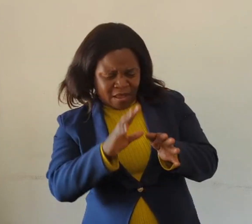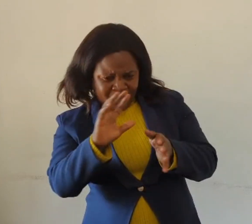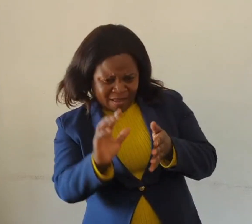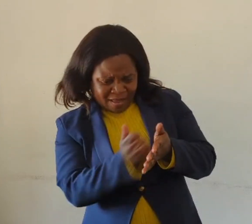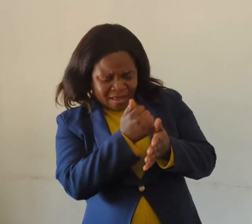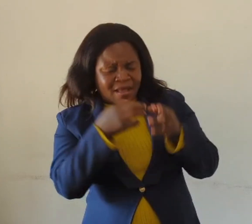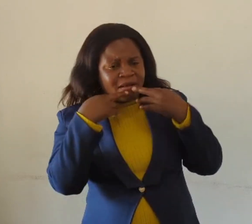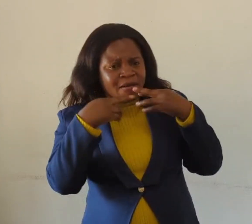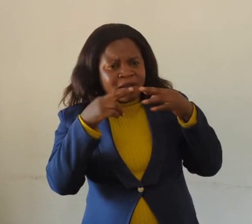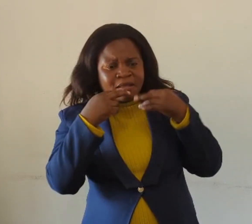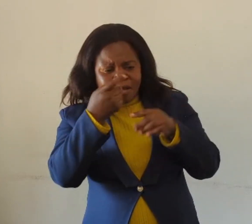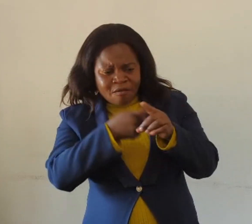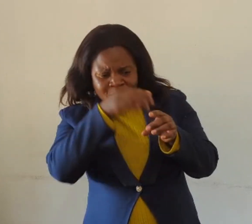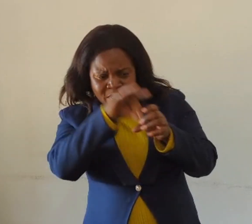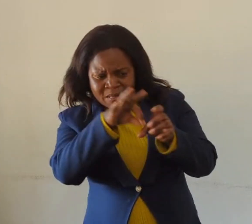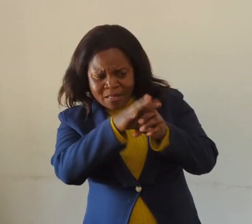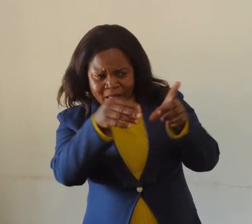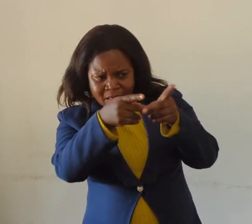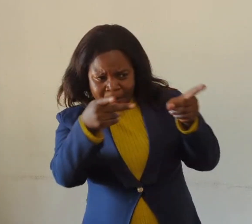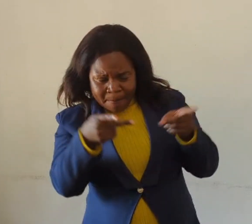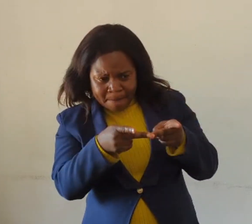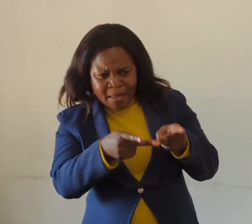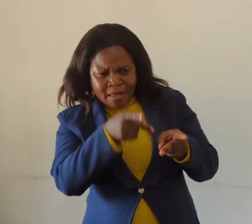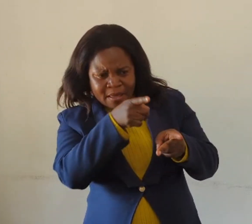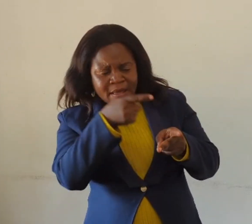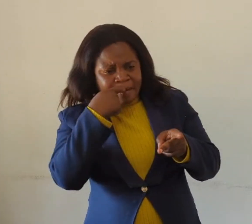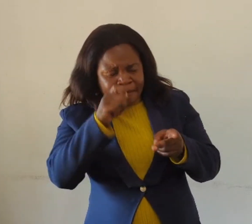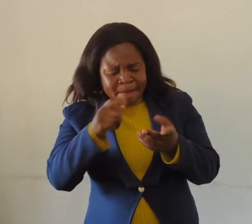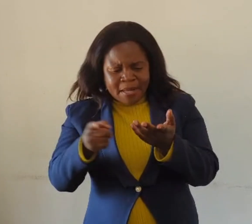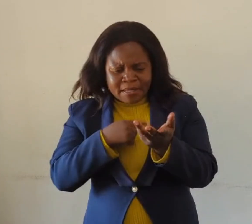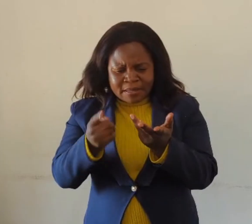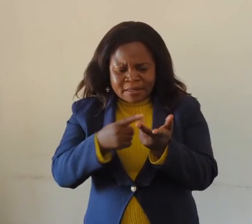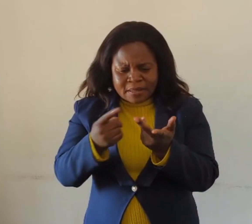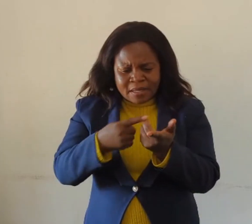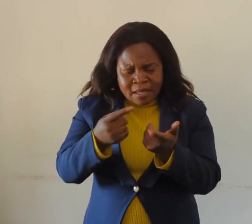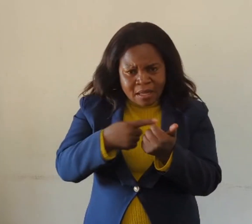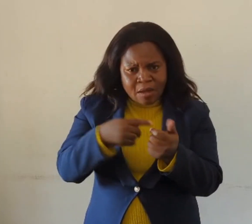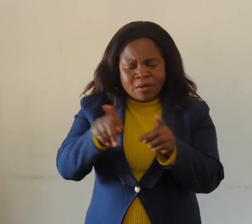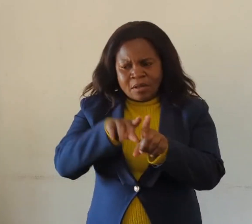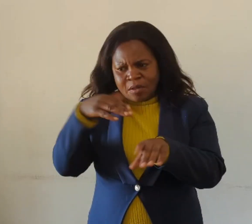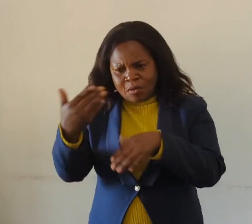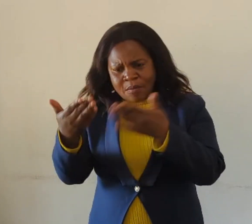from a polling station, must count and compare the results from the